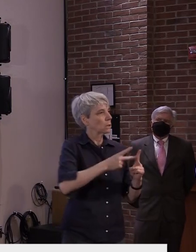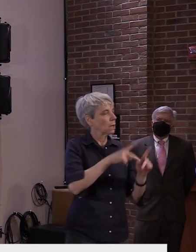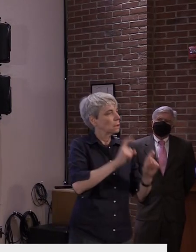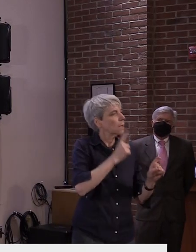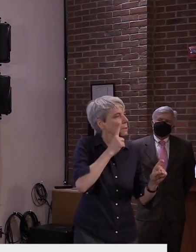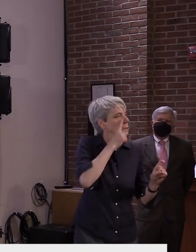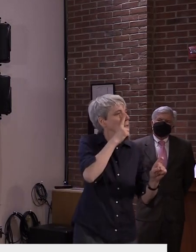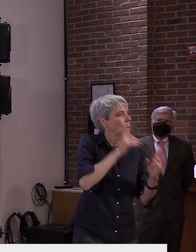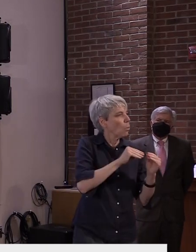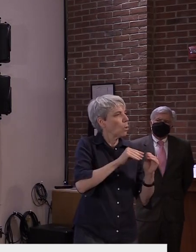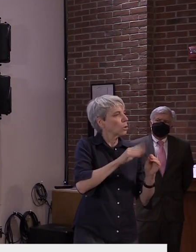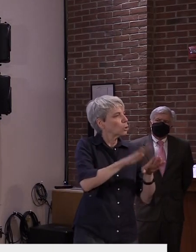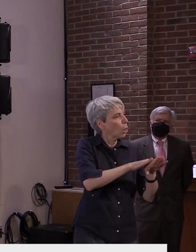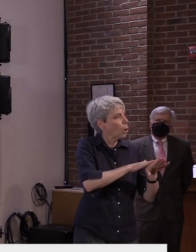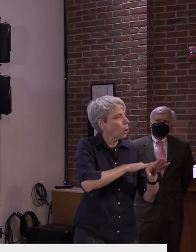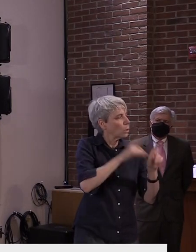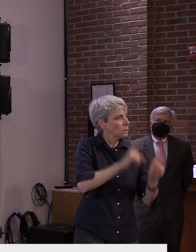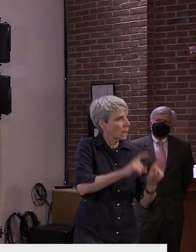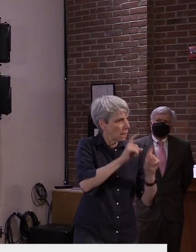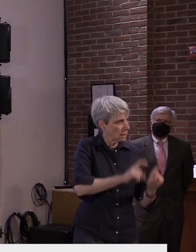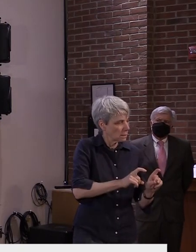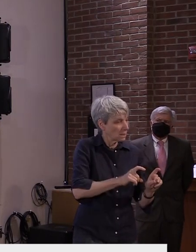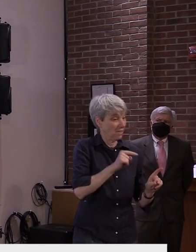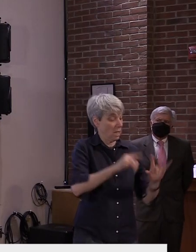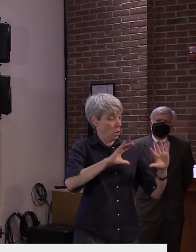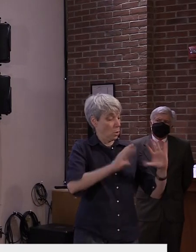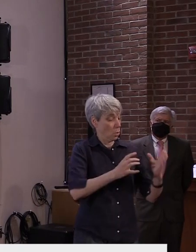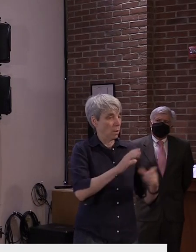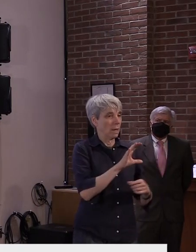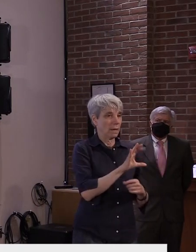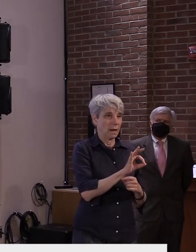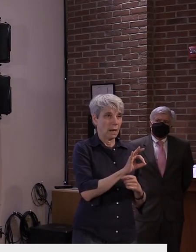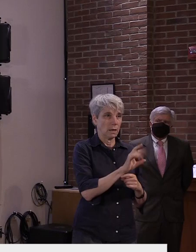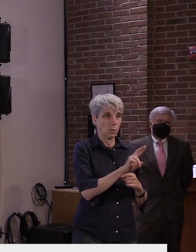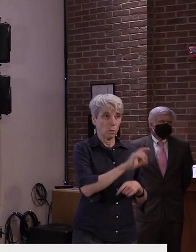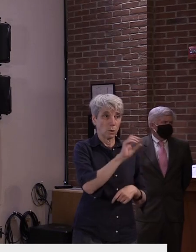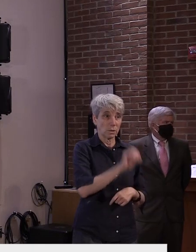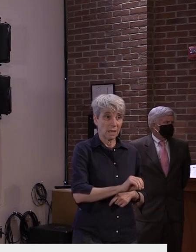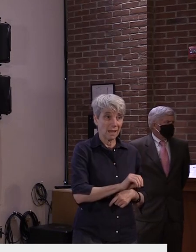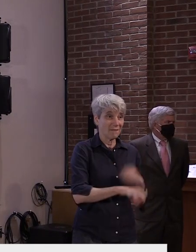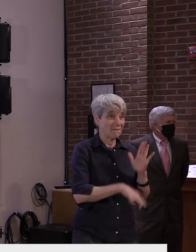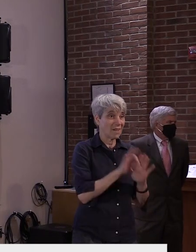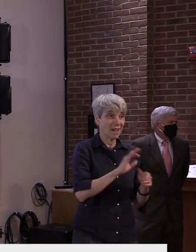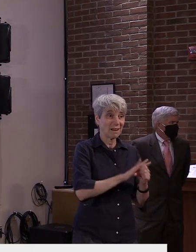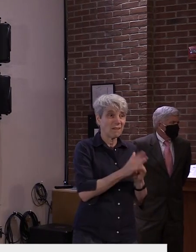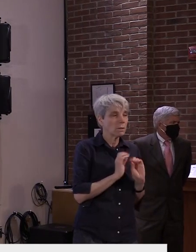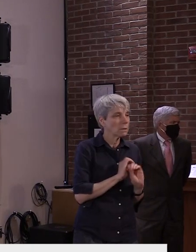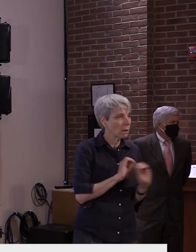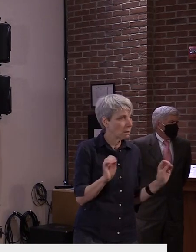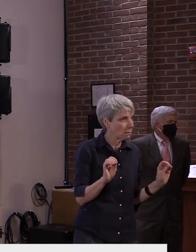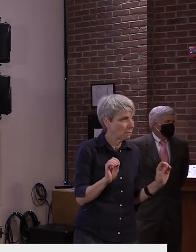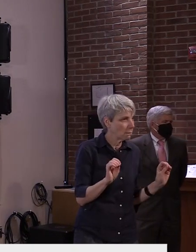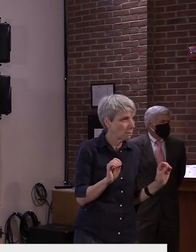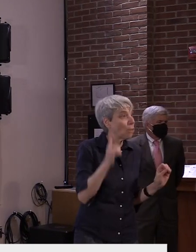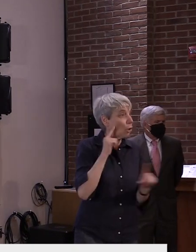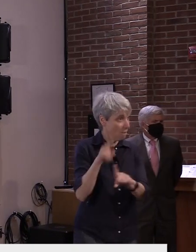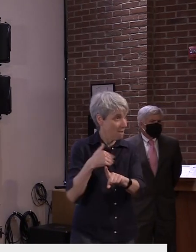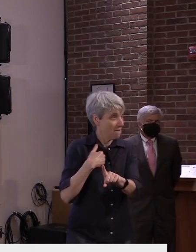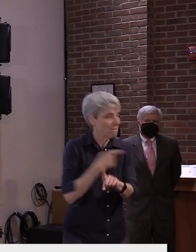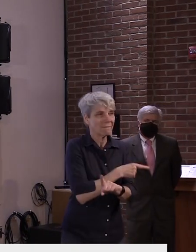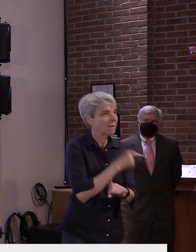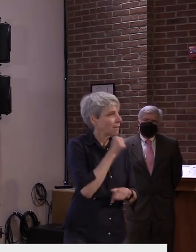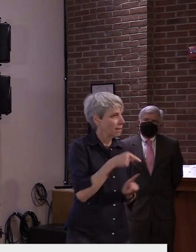48 of these, 92% of those, have tested negative, while 4 have